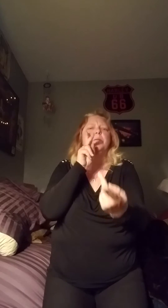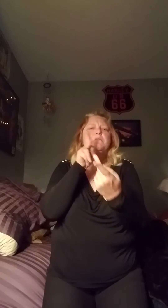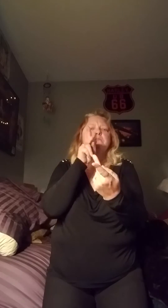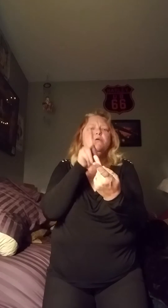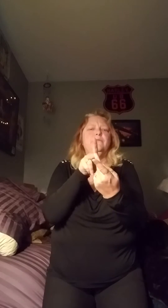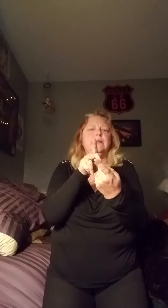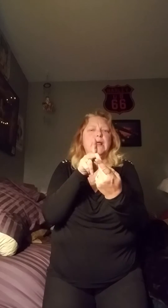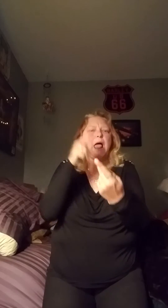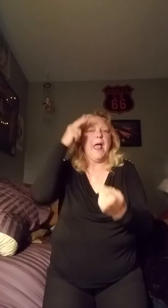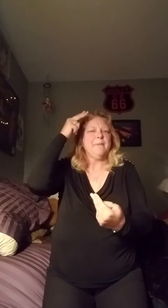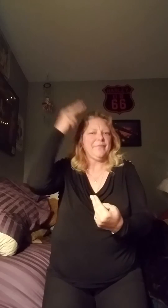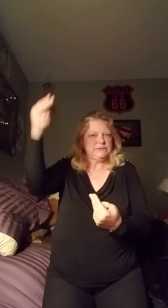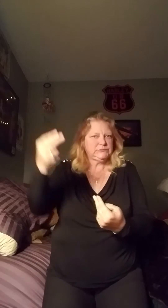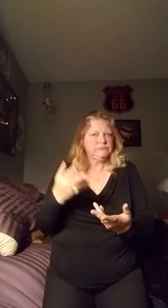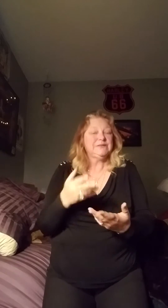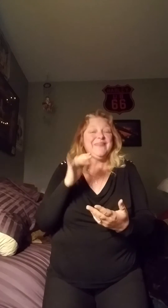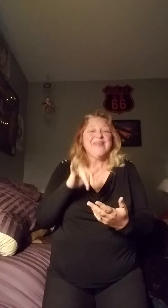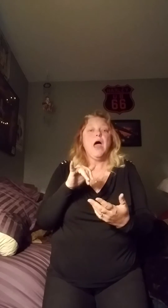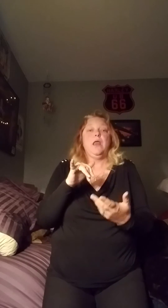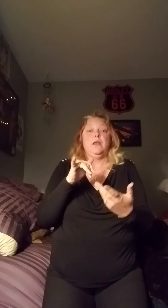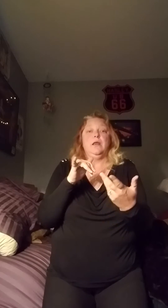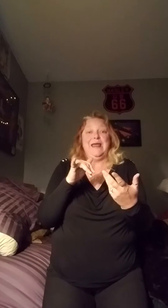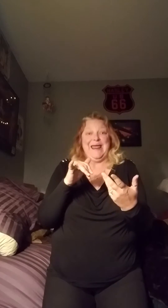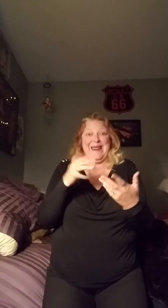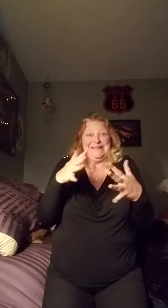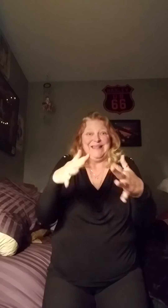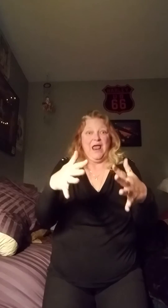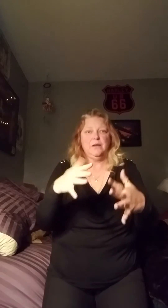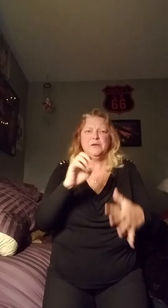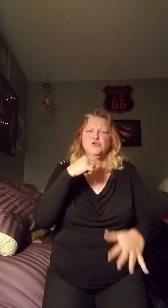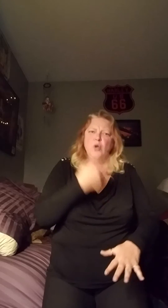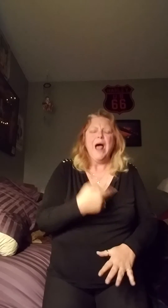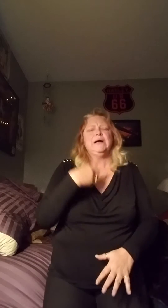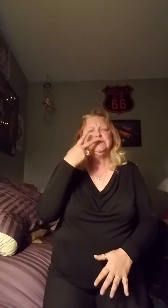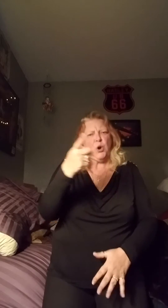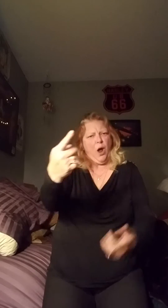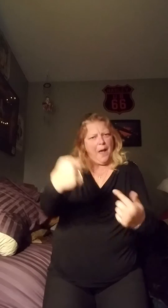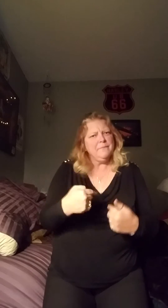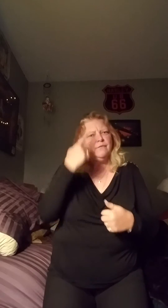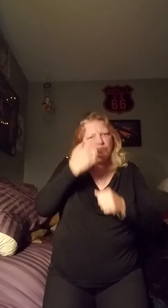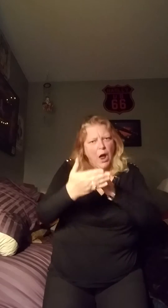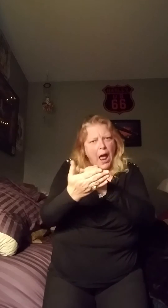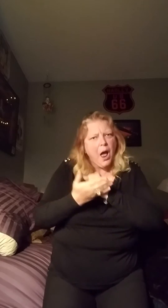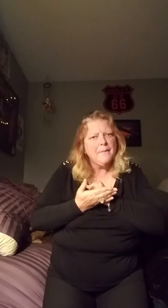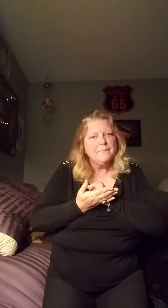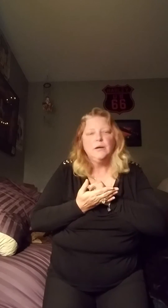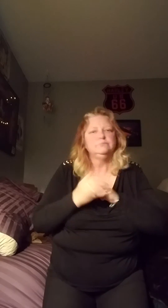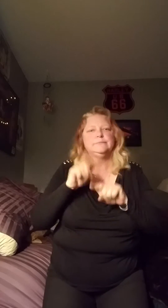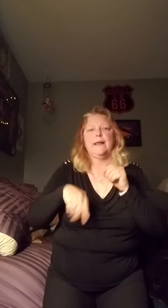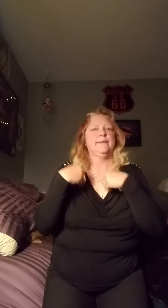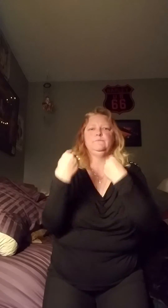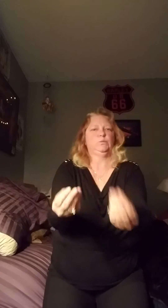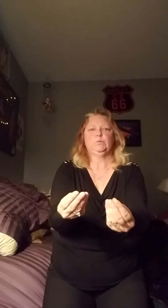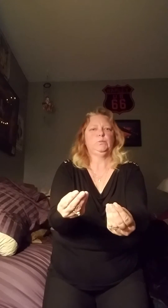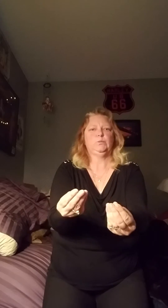hypothesis that the sort of anxiety of being told, I see you've come here for help. We can't give it to you. Congratulations,